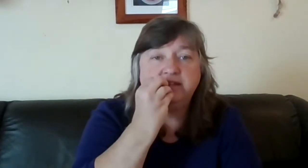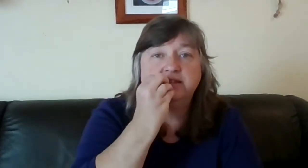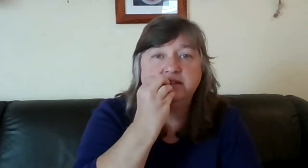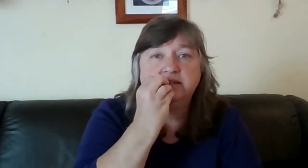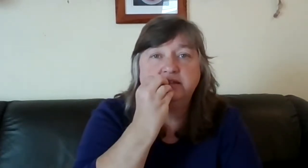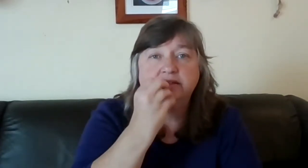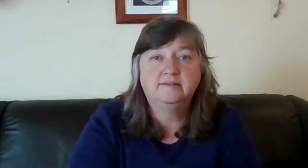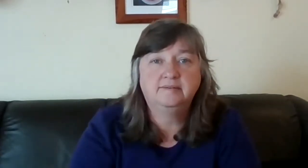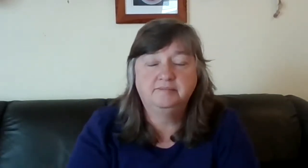eat.